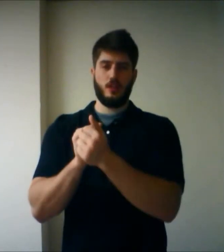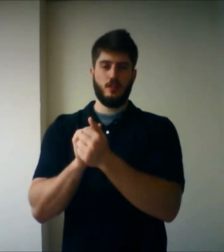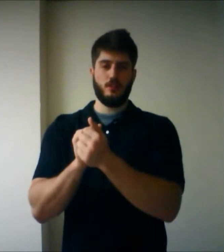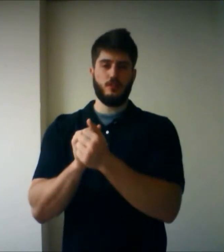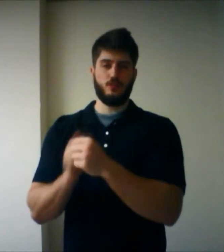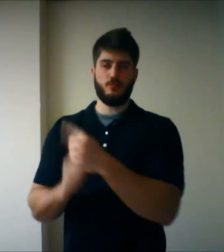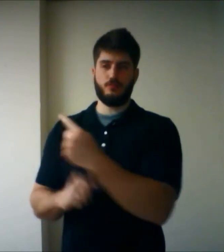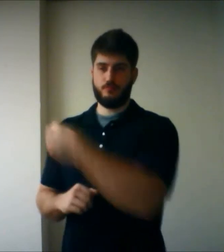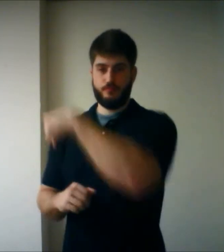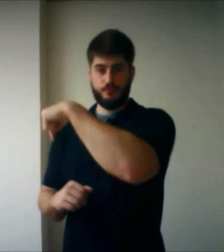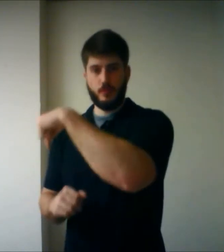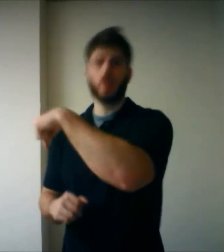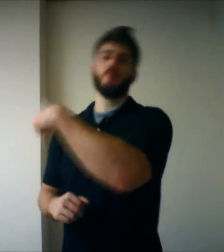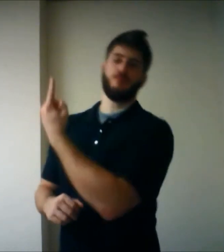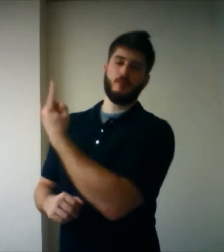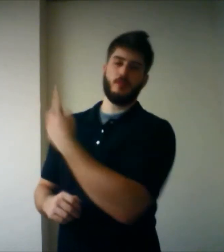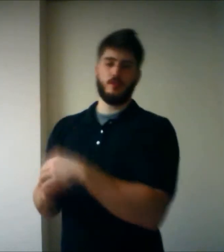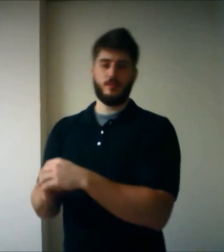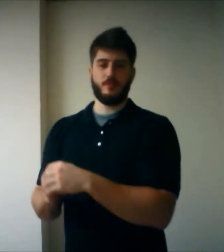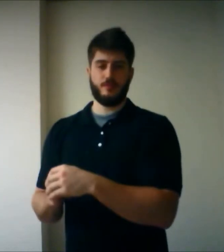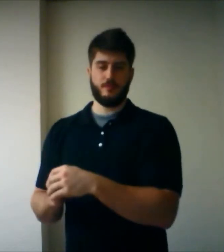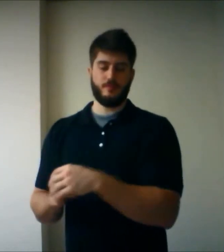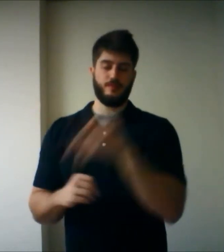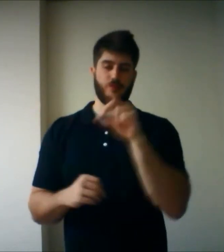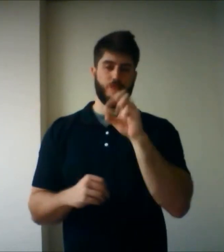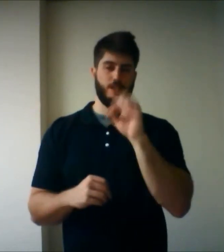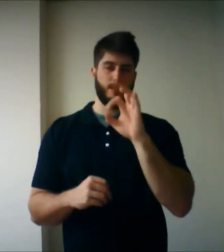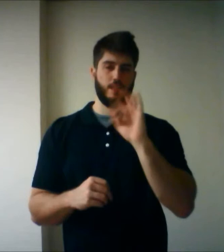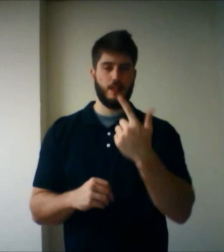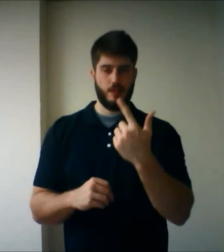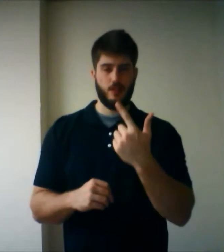order, although of course it is within these groups, within the company groups.